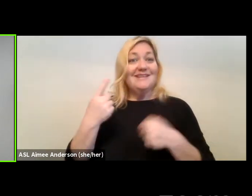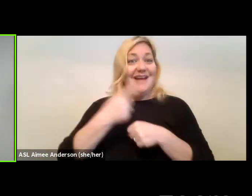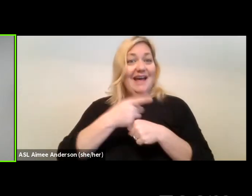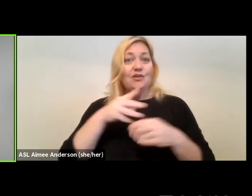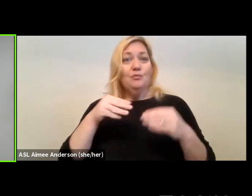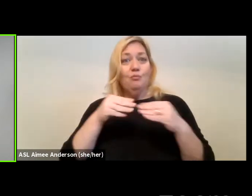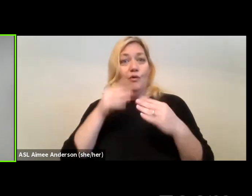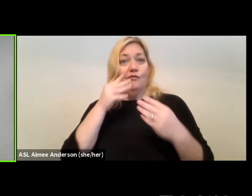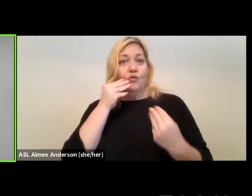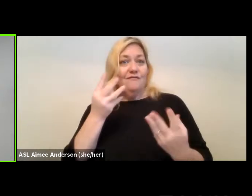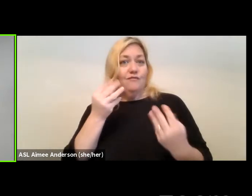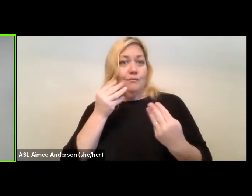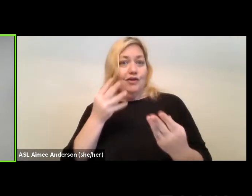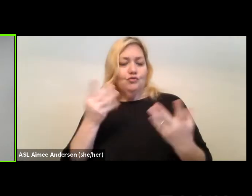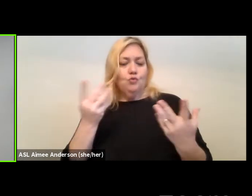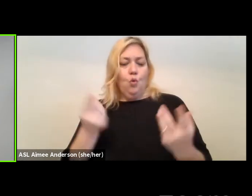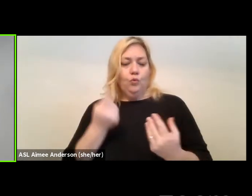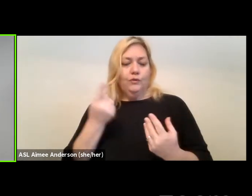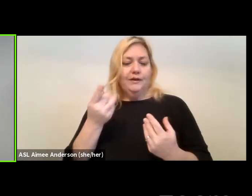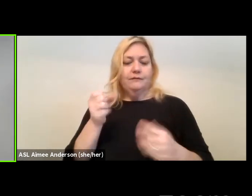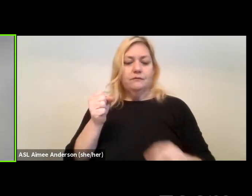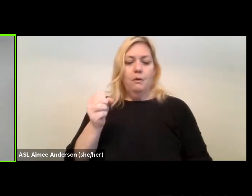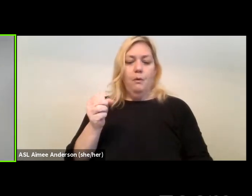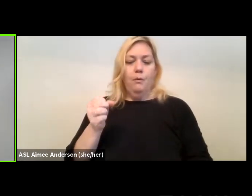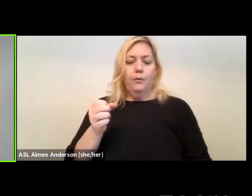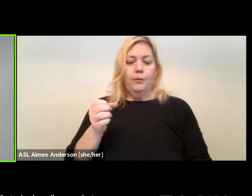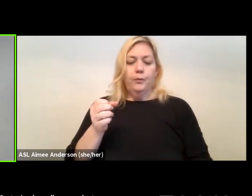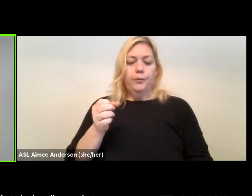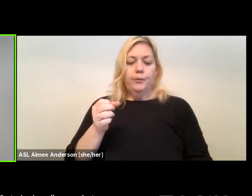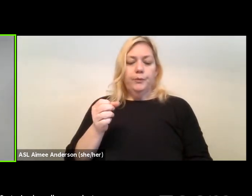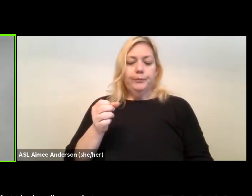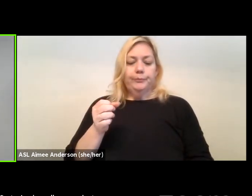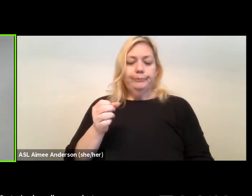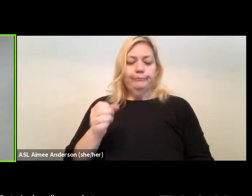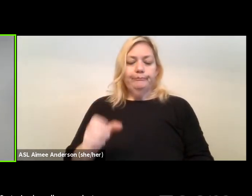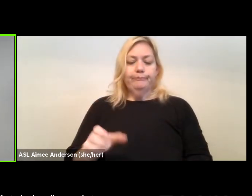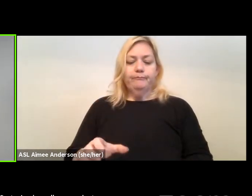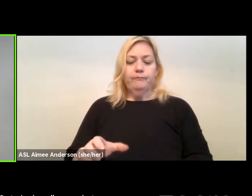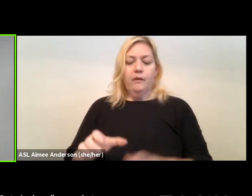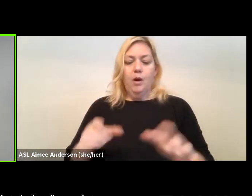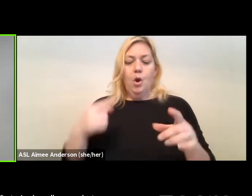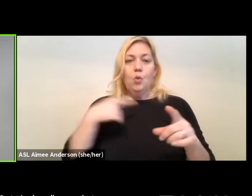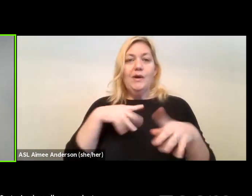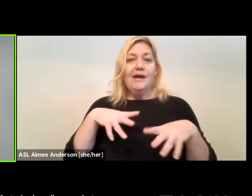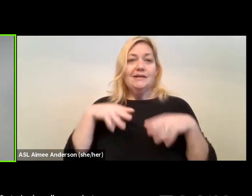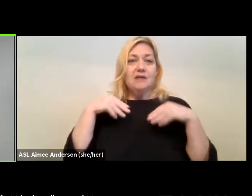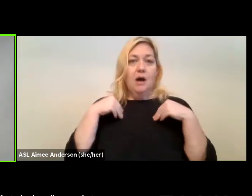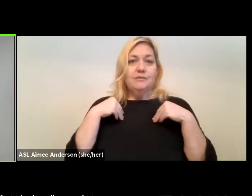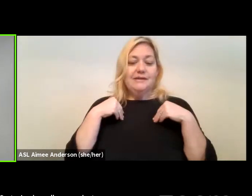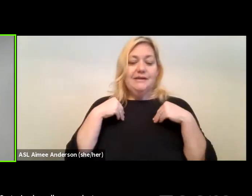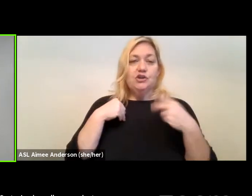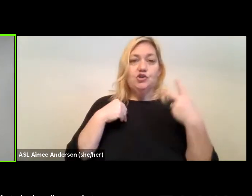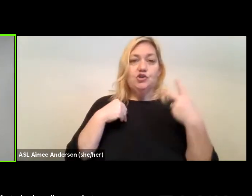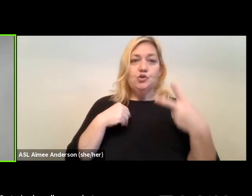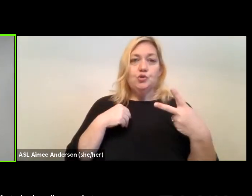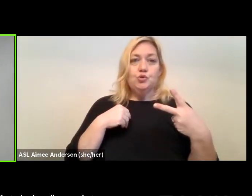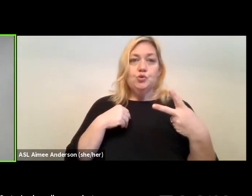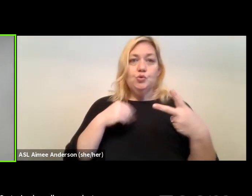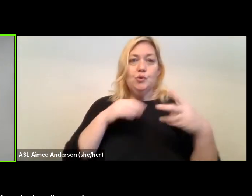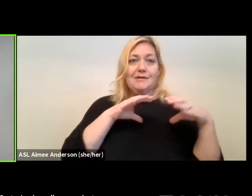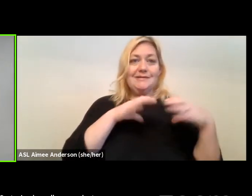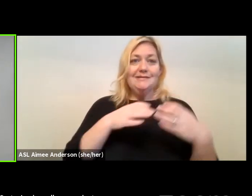just informational. So we adopted basically two